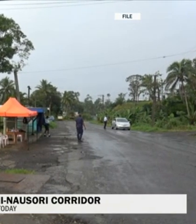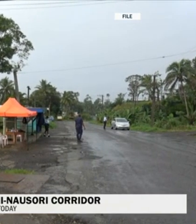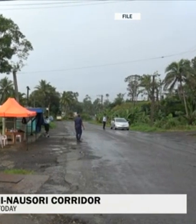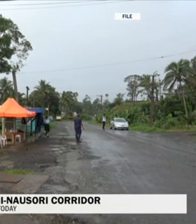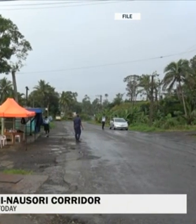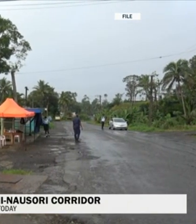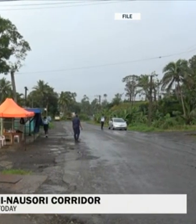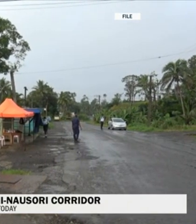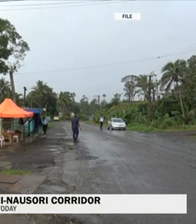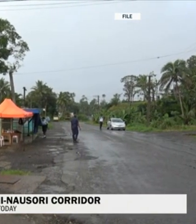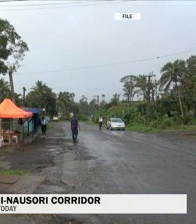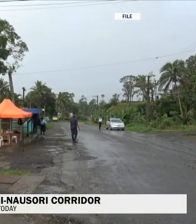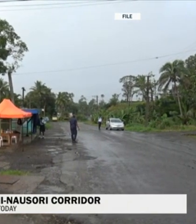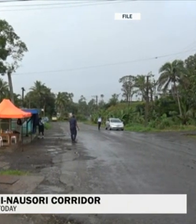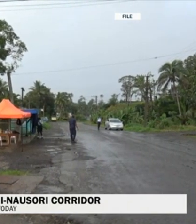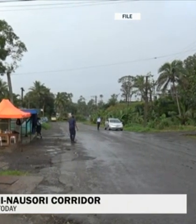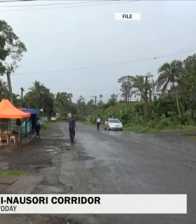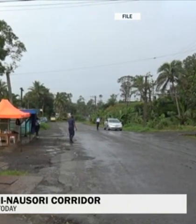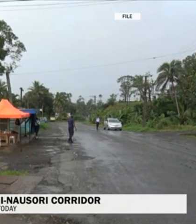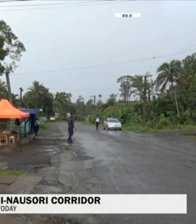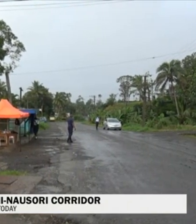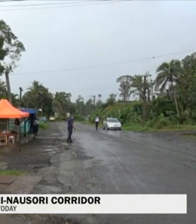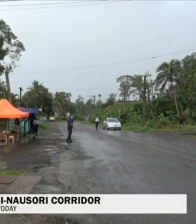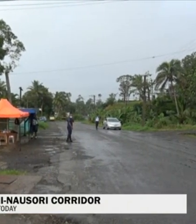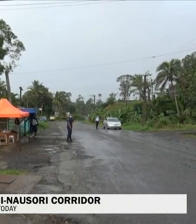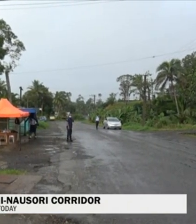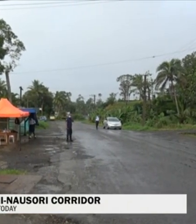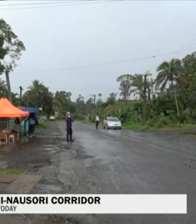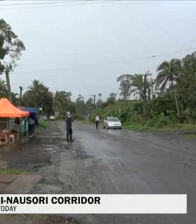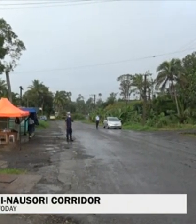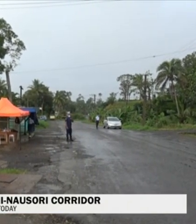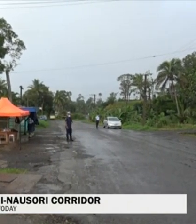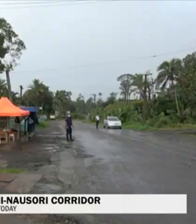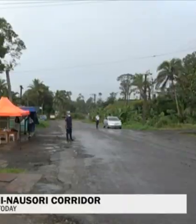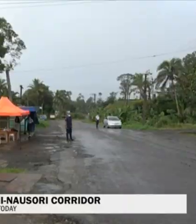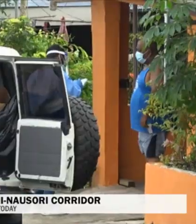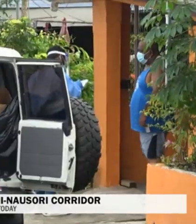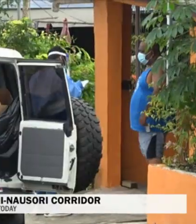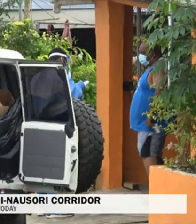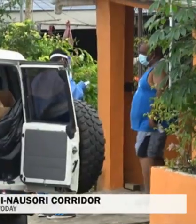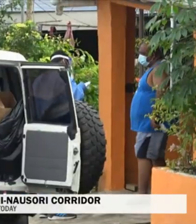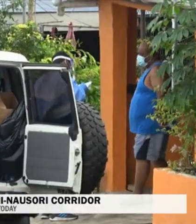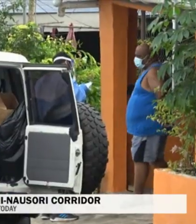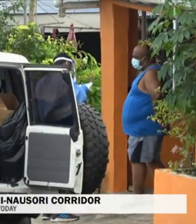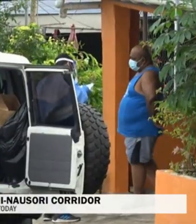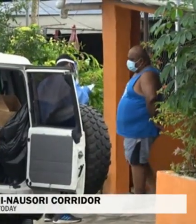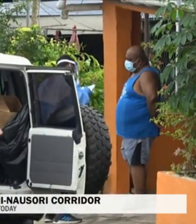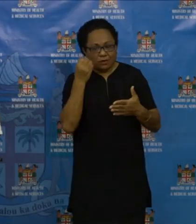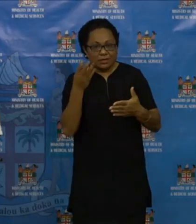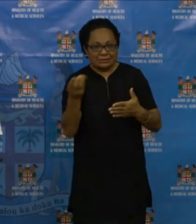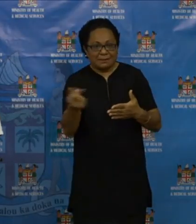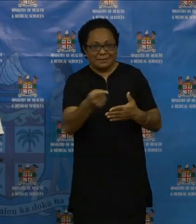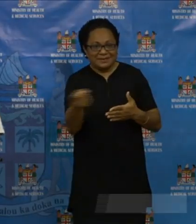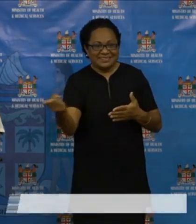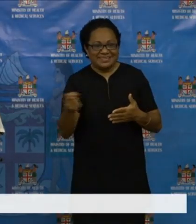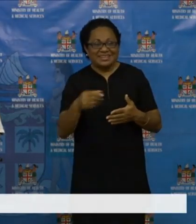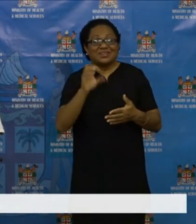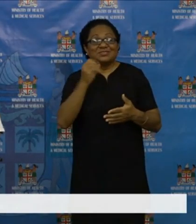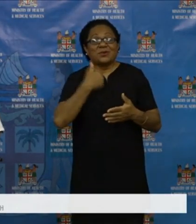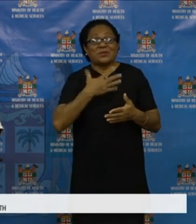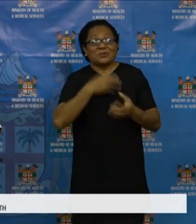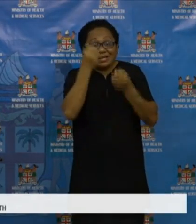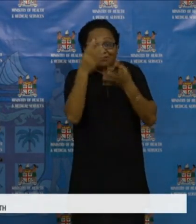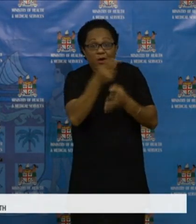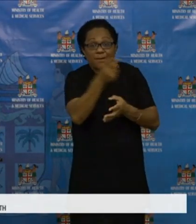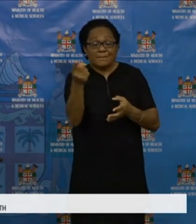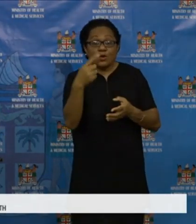that data they are using to follow up patients who are on home isolation are updated and robust. We want to inform all the